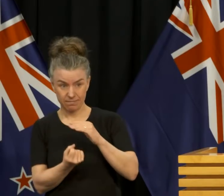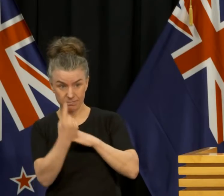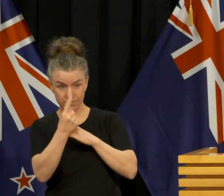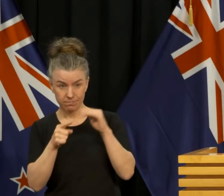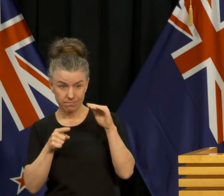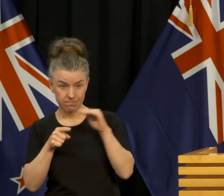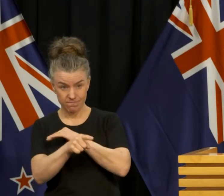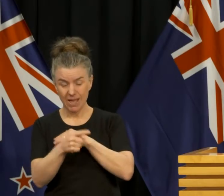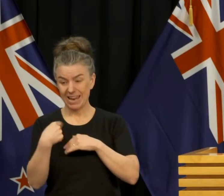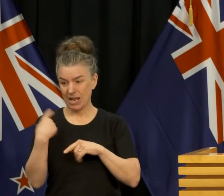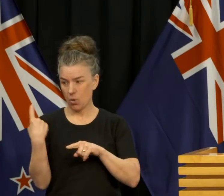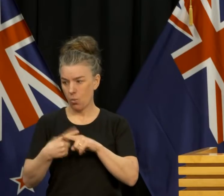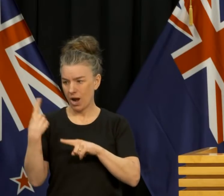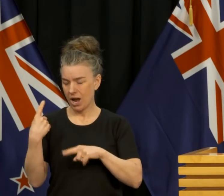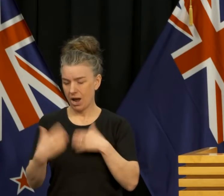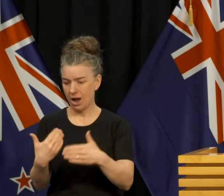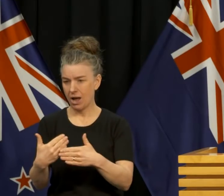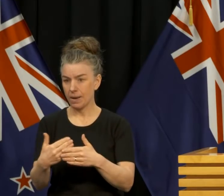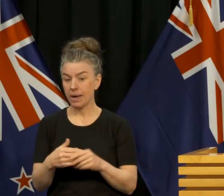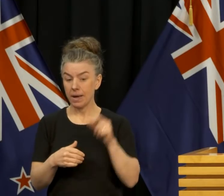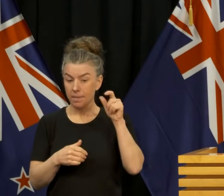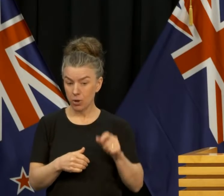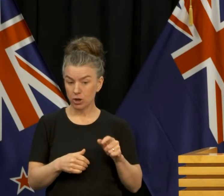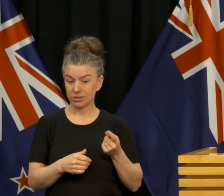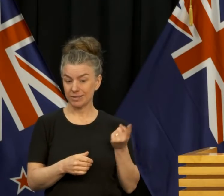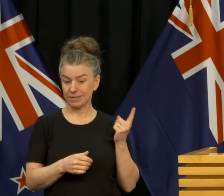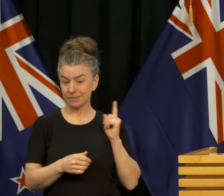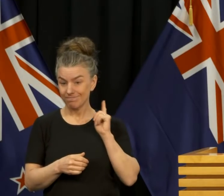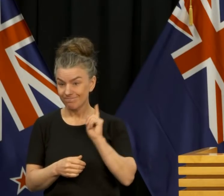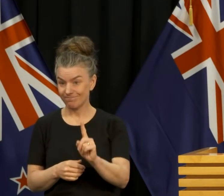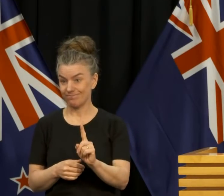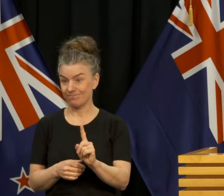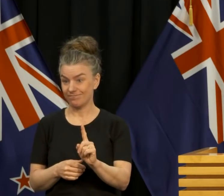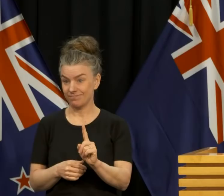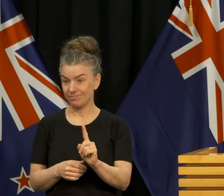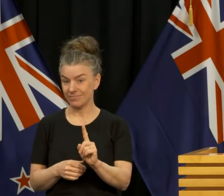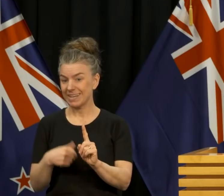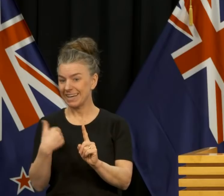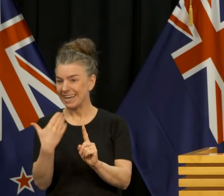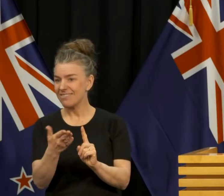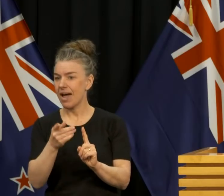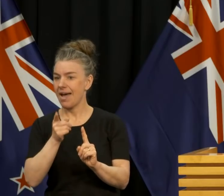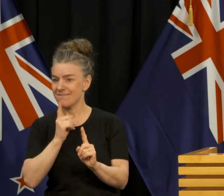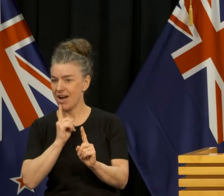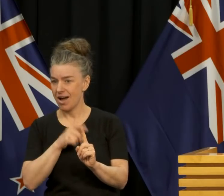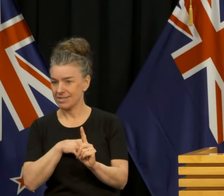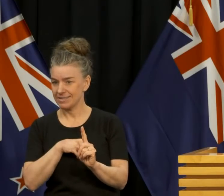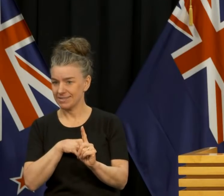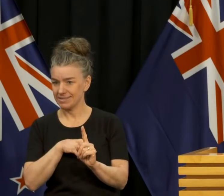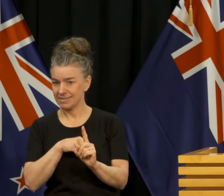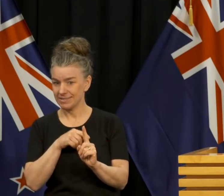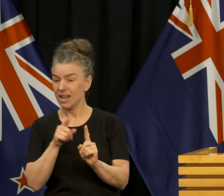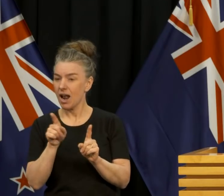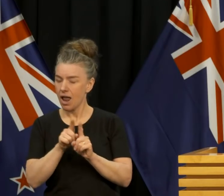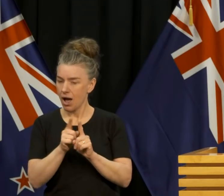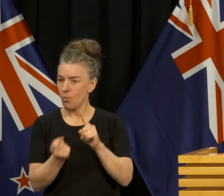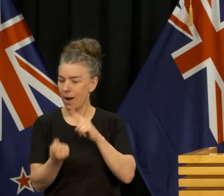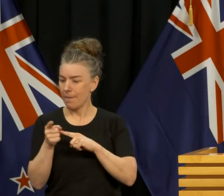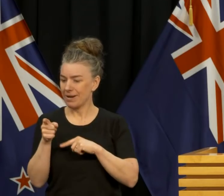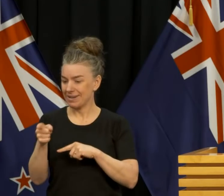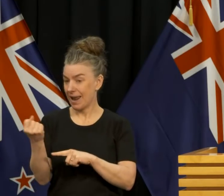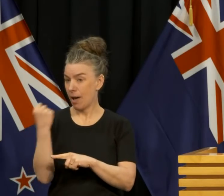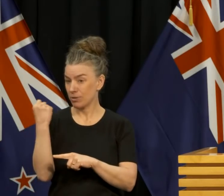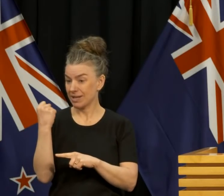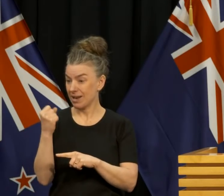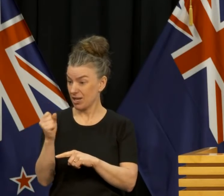of communication, actually someone showing up at a business that has been affected, giving them good, clear advice, as has happened in the case